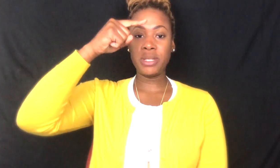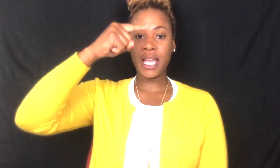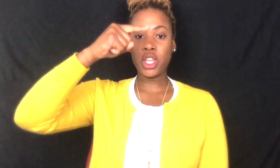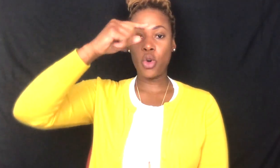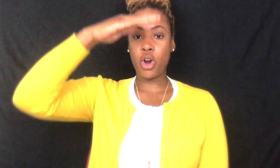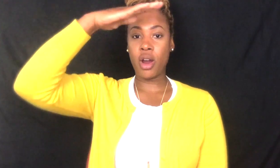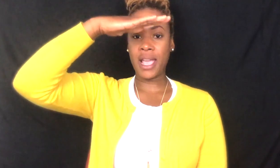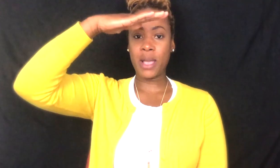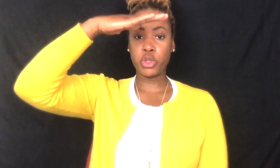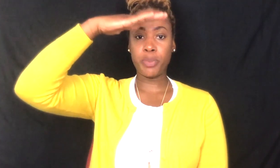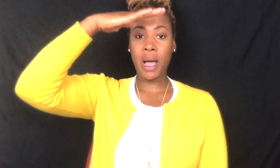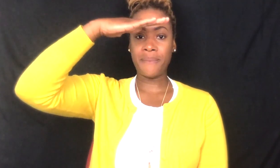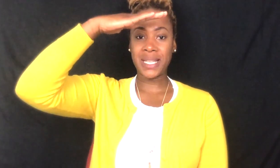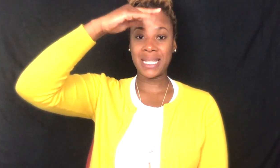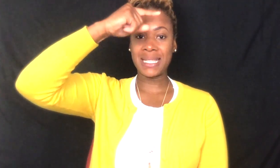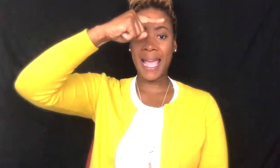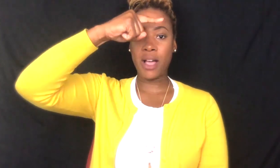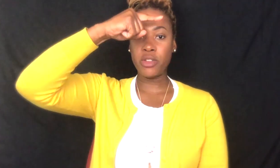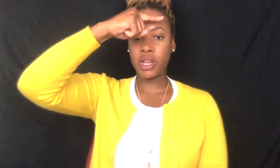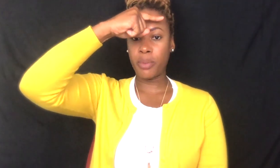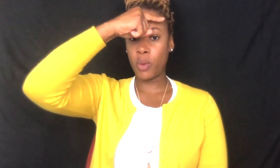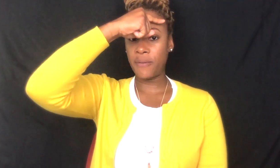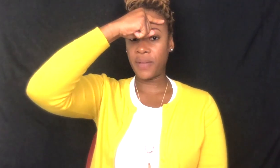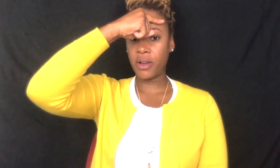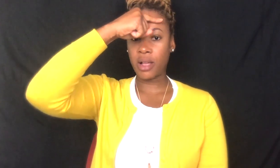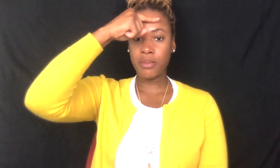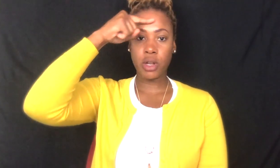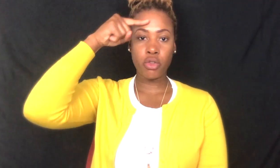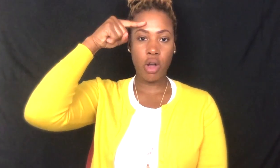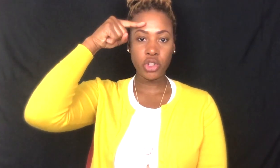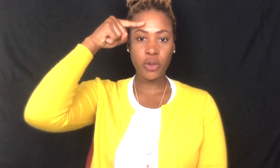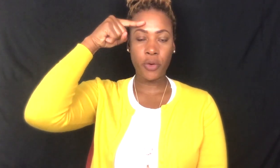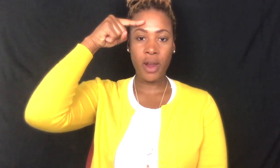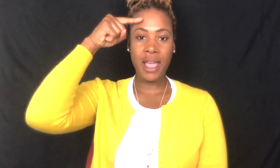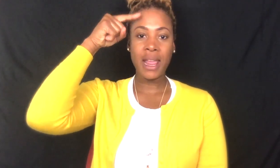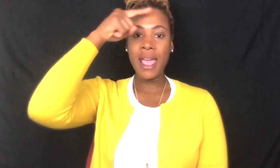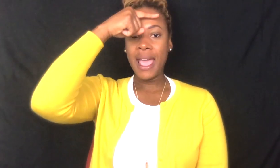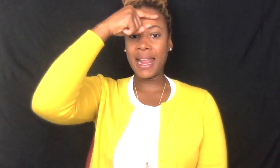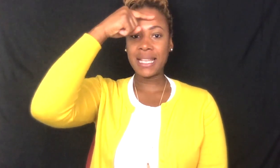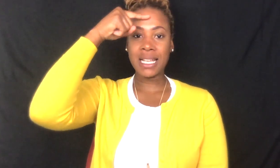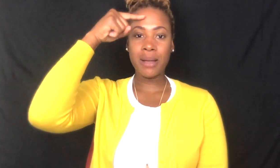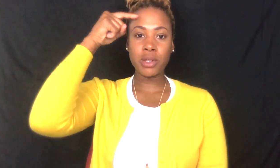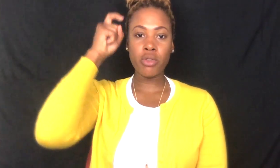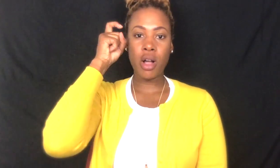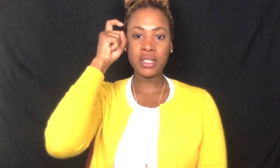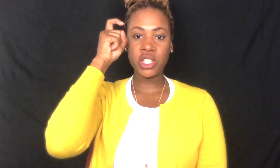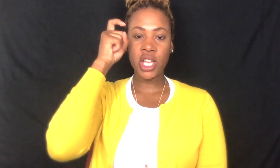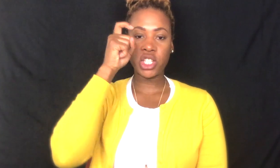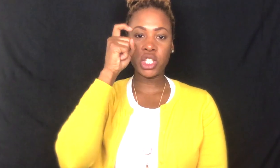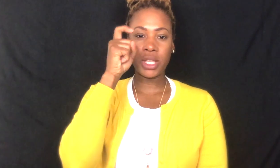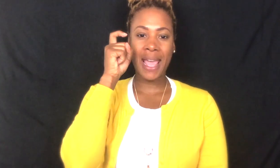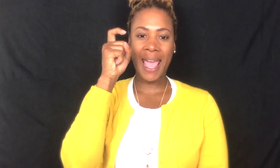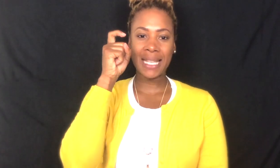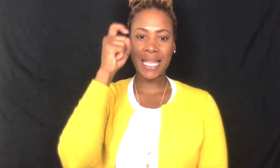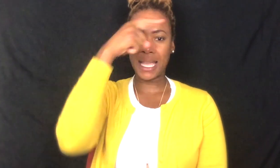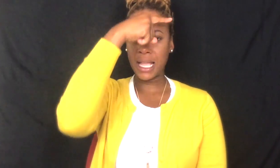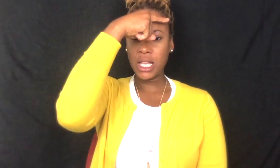take your hand with your palm facing down. Your number one finger comes across your forehead, and as it comes across, it changes to the X hand.